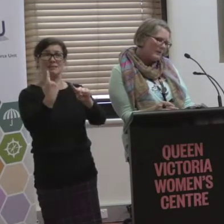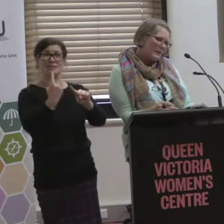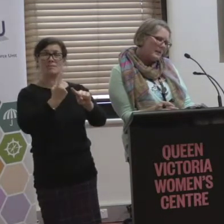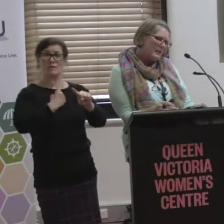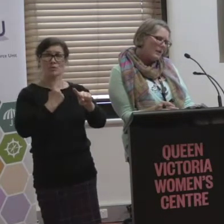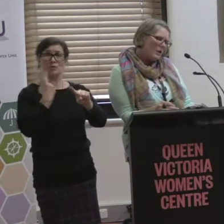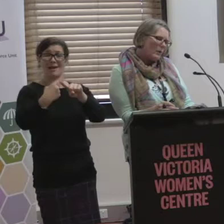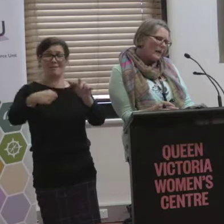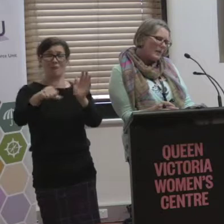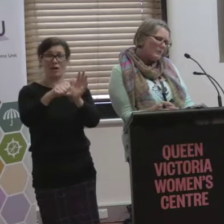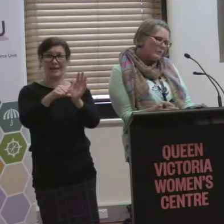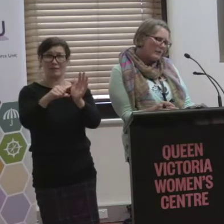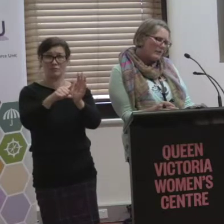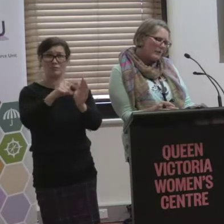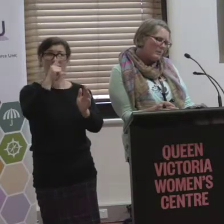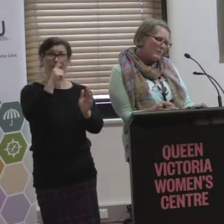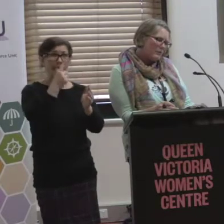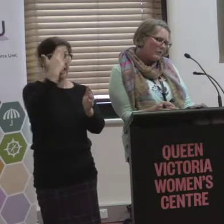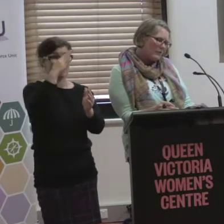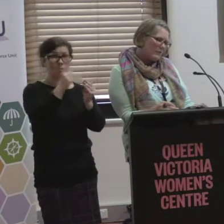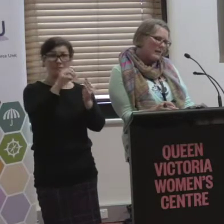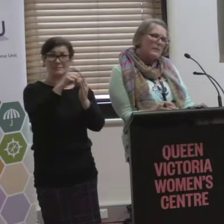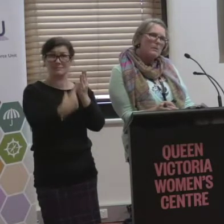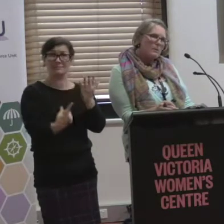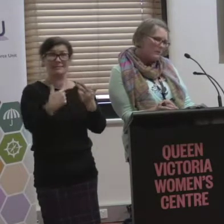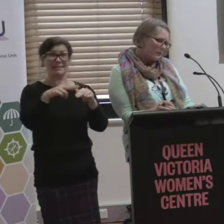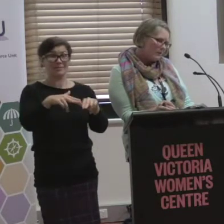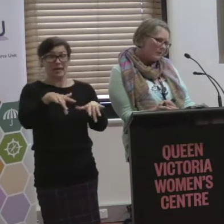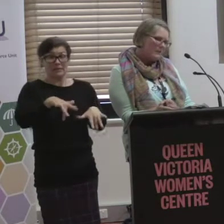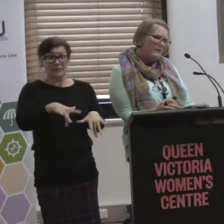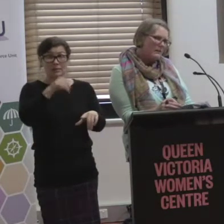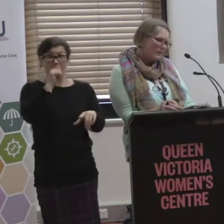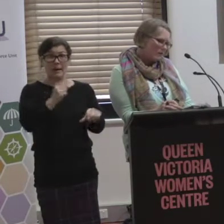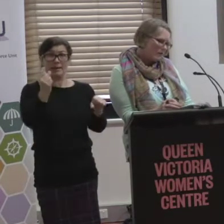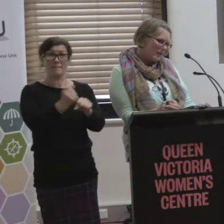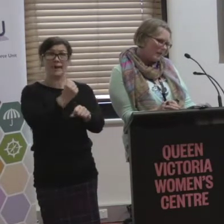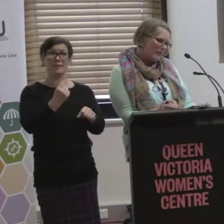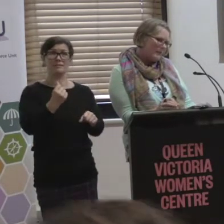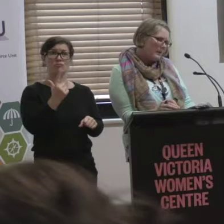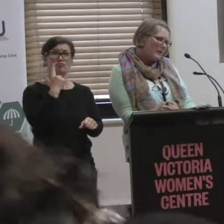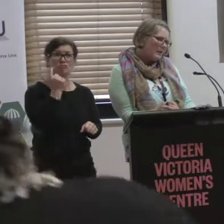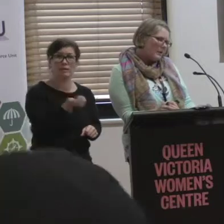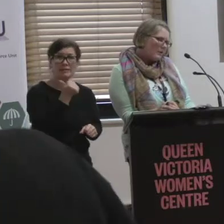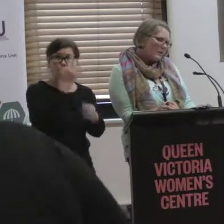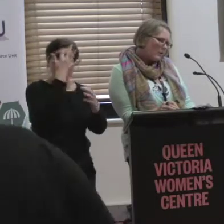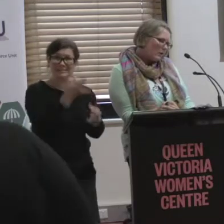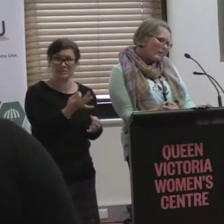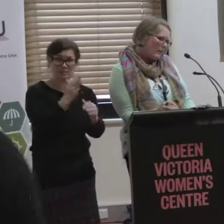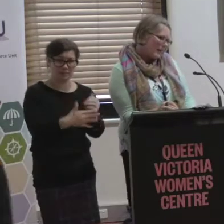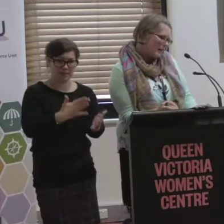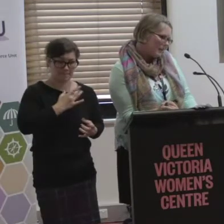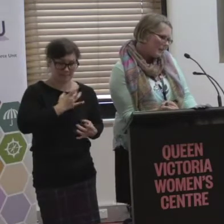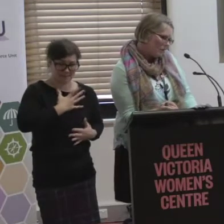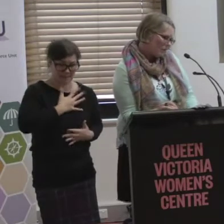with disability who are unable to make reasonable decisions about their person, circumstances or affairs. The role